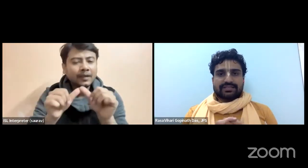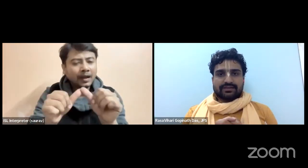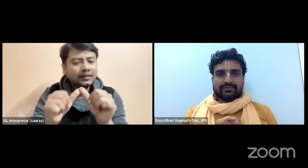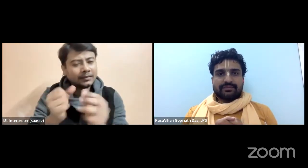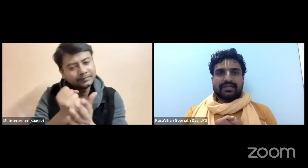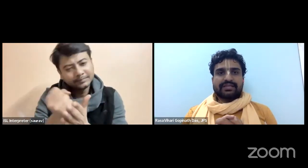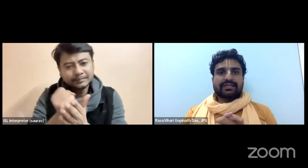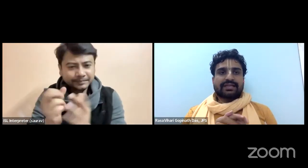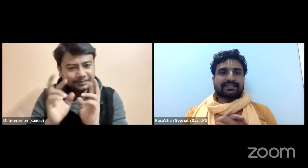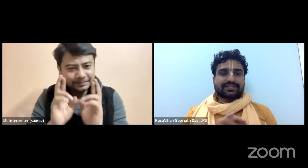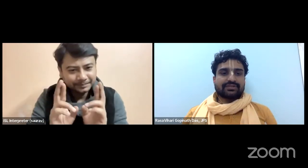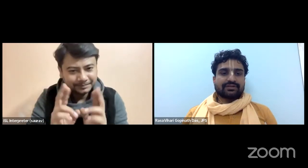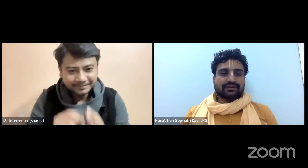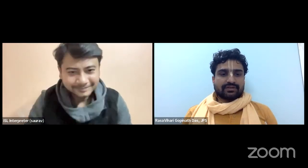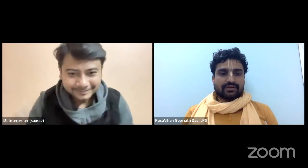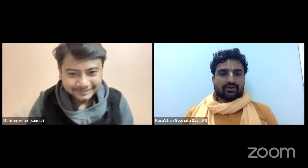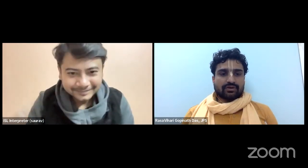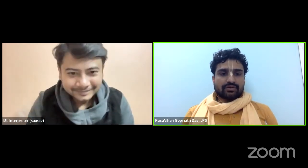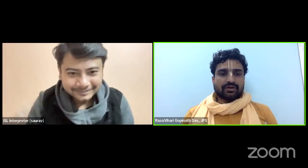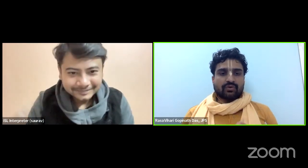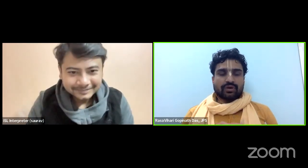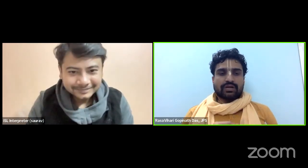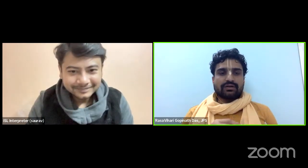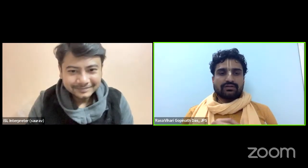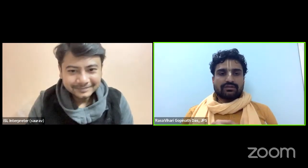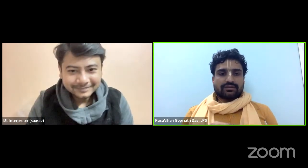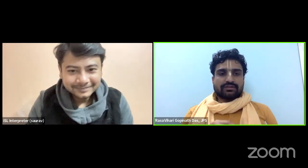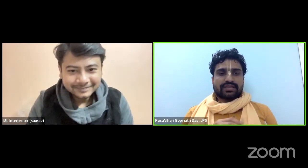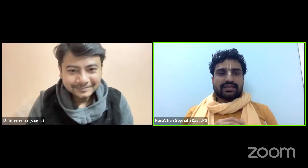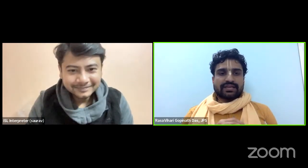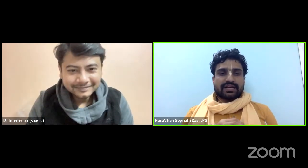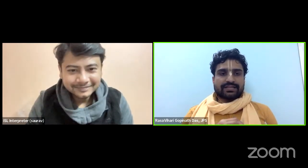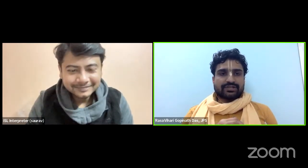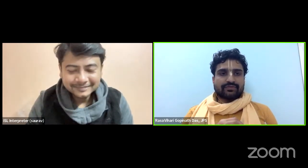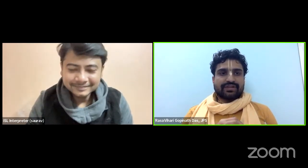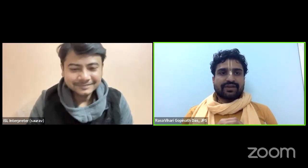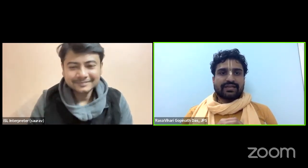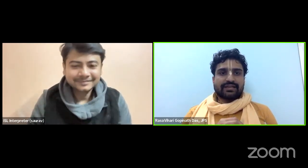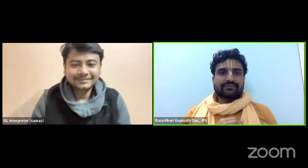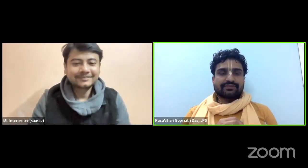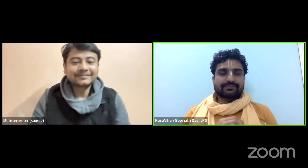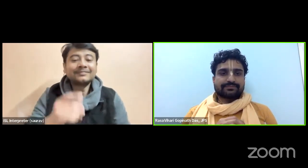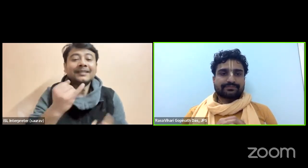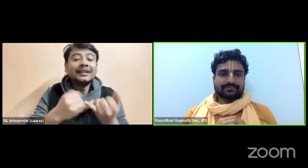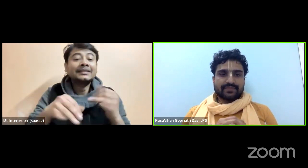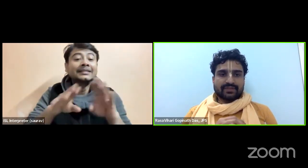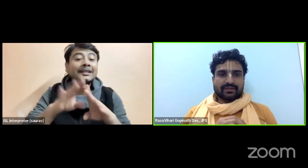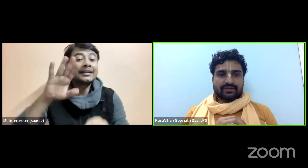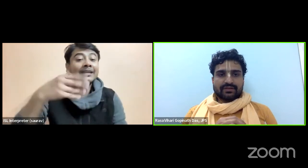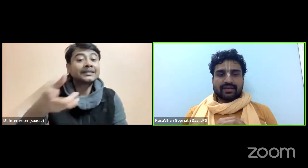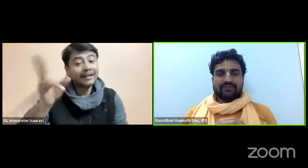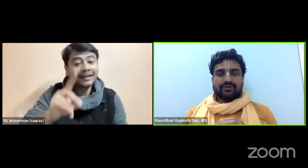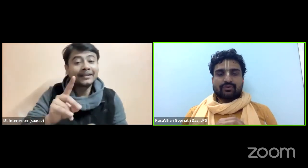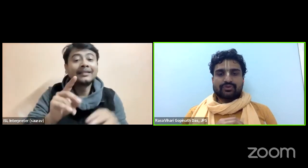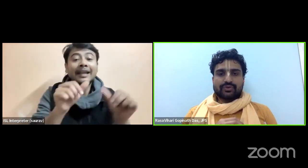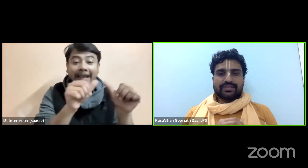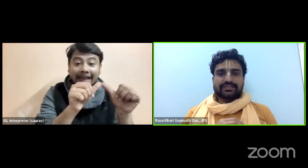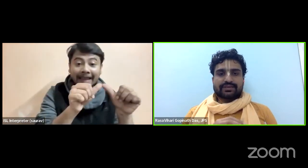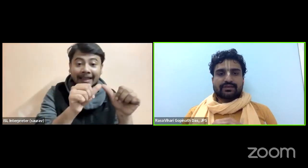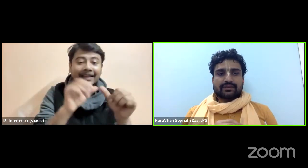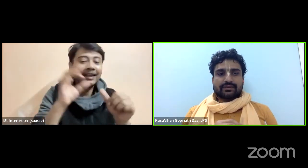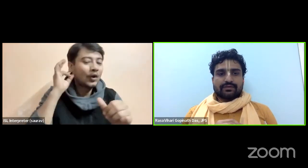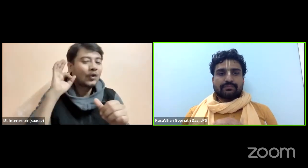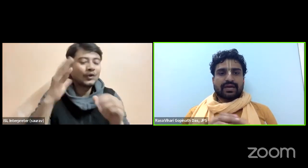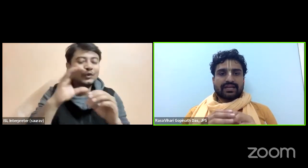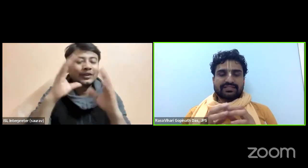So let's meet in the next session on Gauranga, the incarnation of divine love. And we'll close